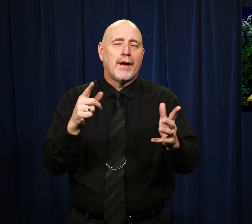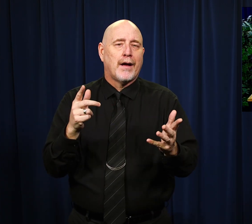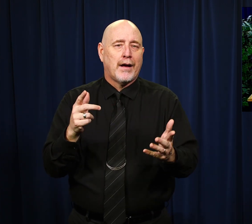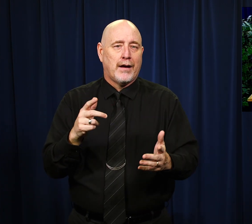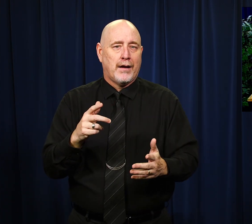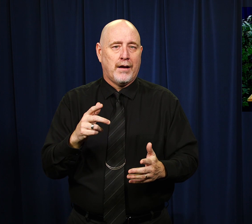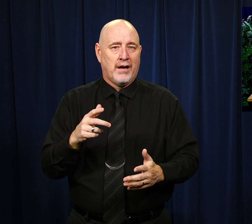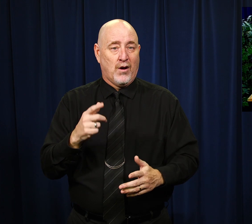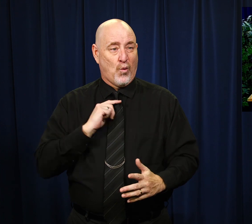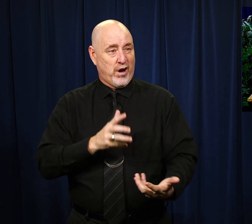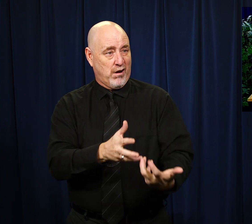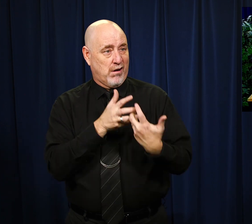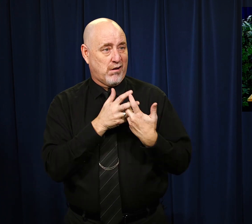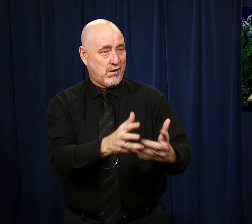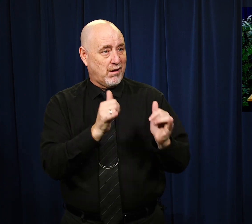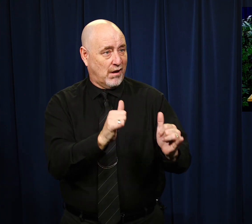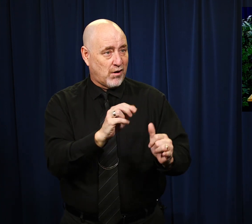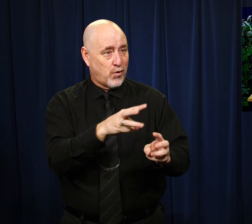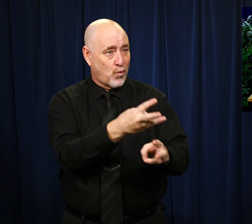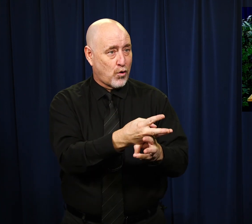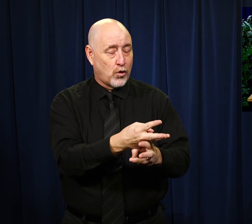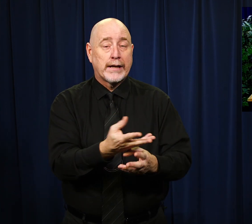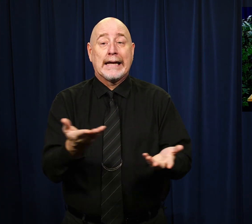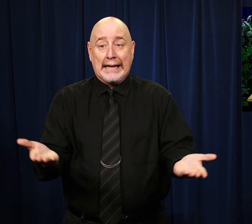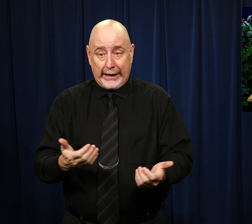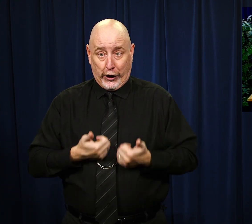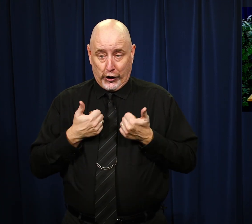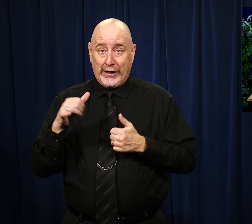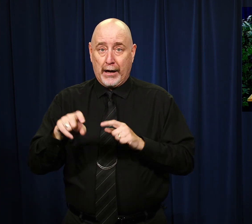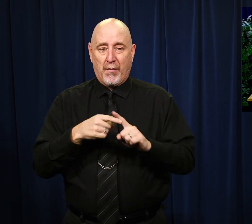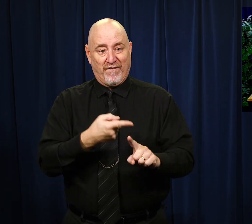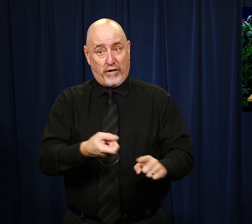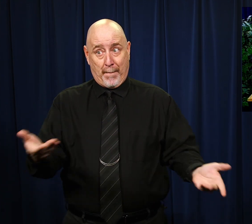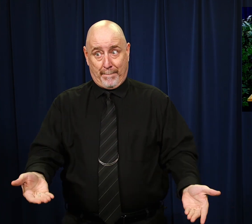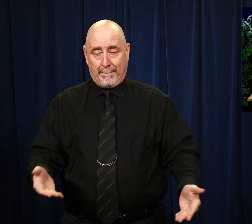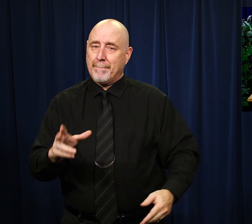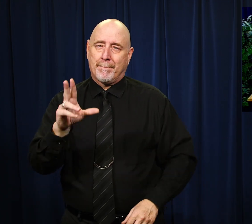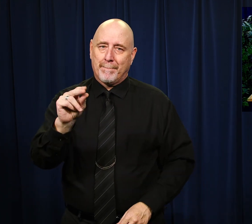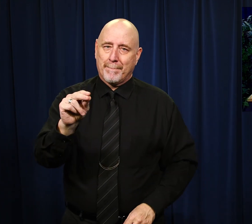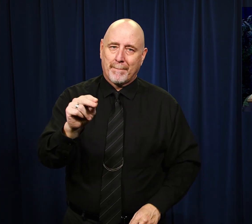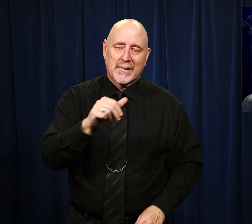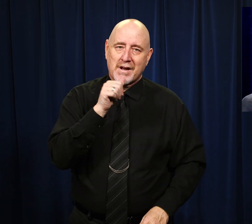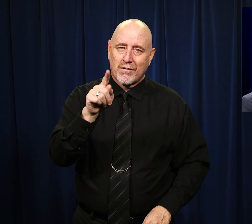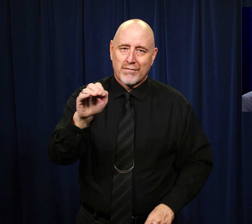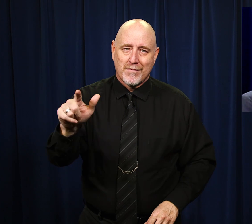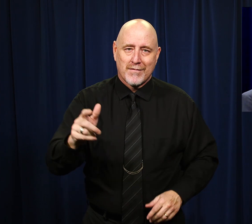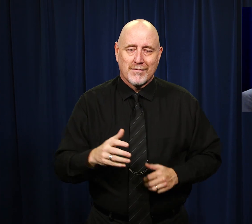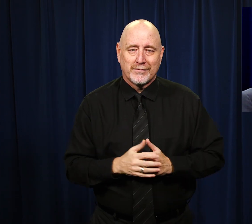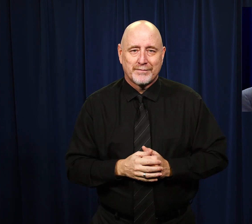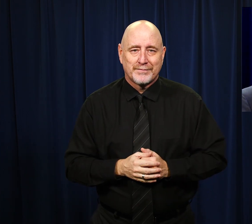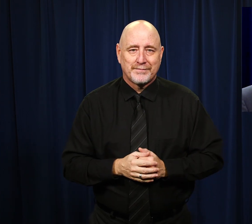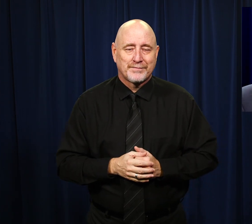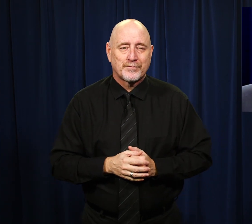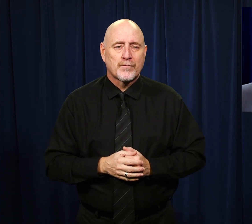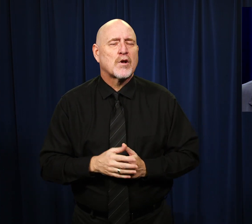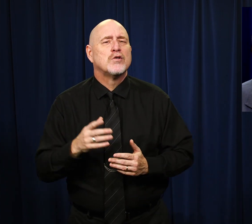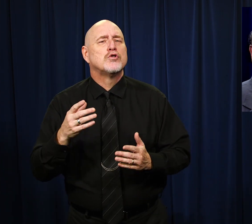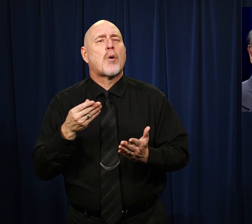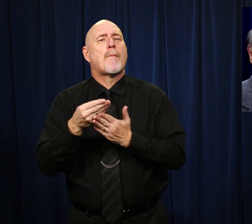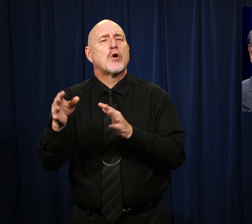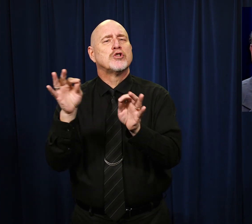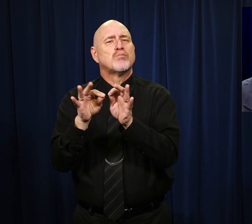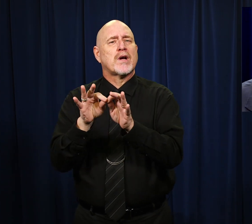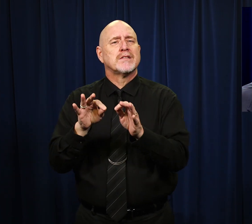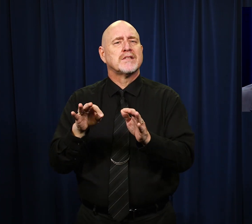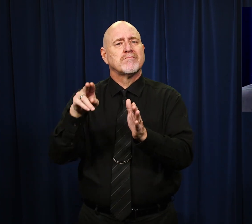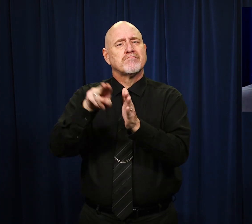we're not to be of this world. In it, yes. Of it, no, not at all. So what is the purchase